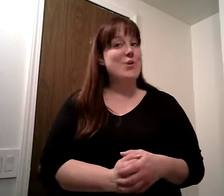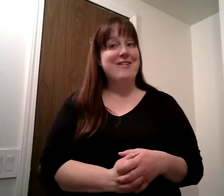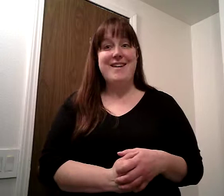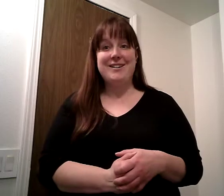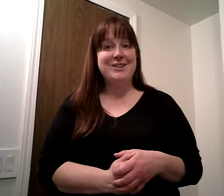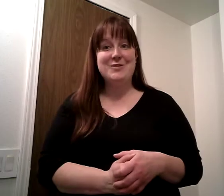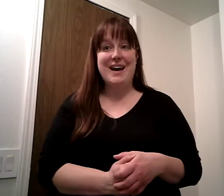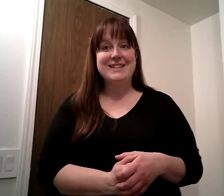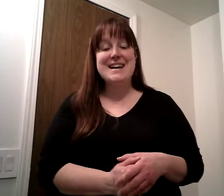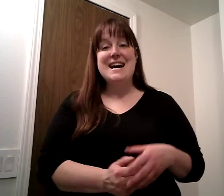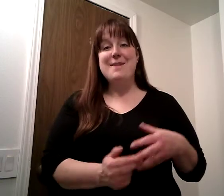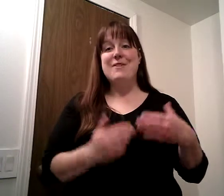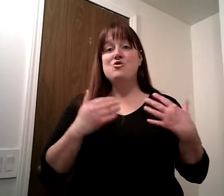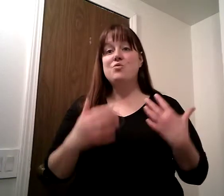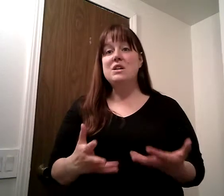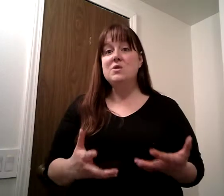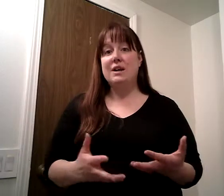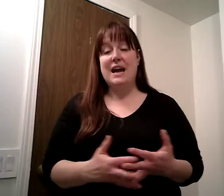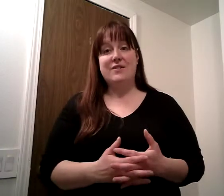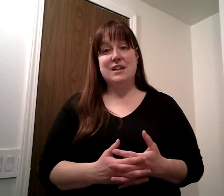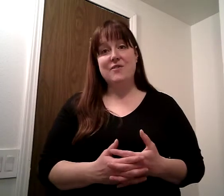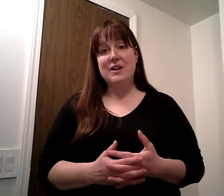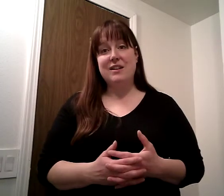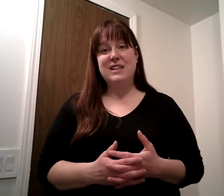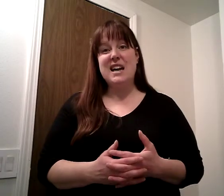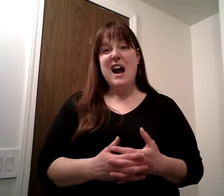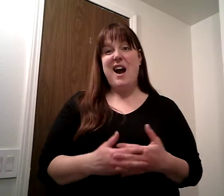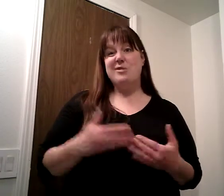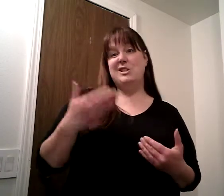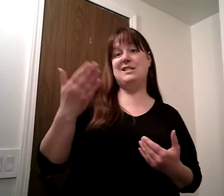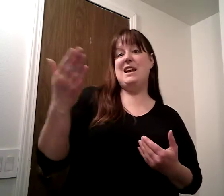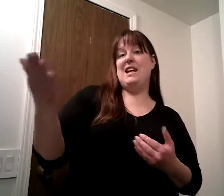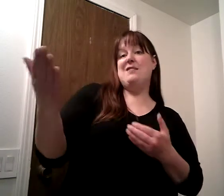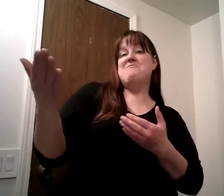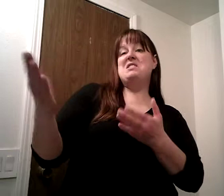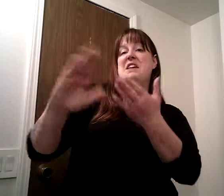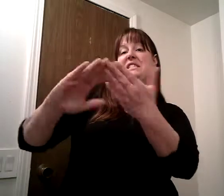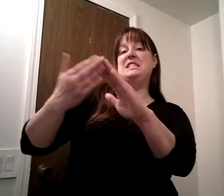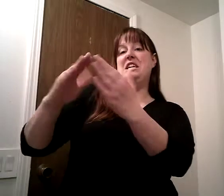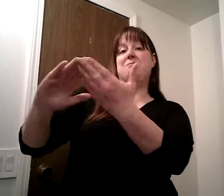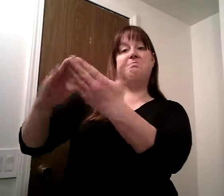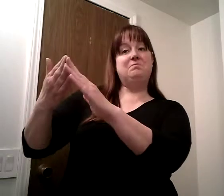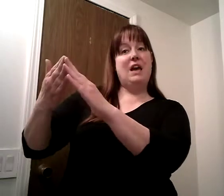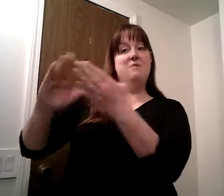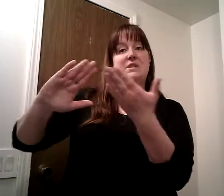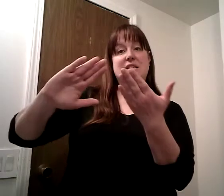are not going to do that. If you really want to have a sign for Galilee, I would just sign in that city. Okay, this is the